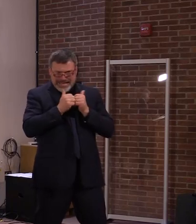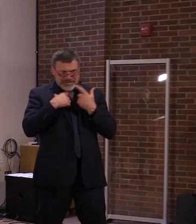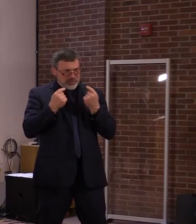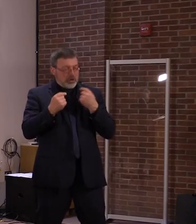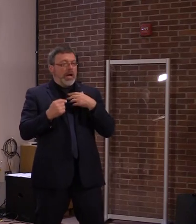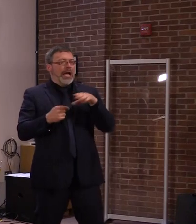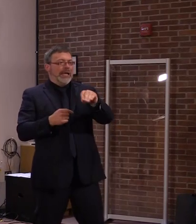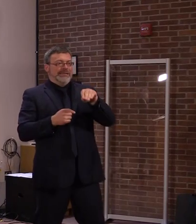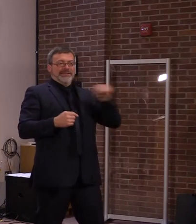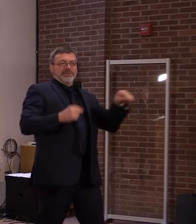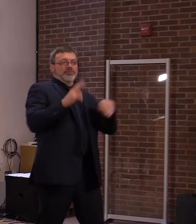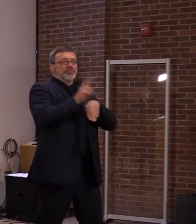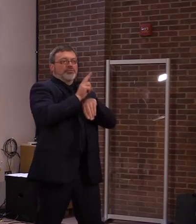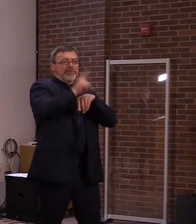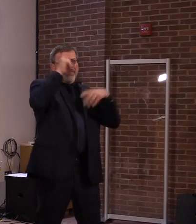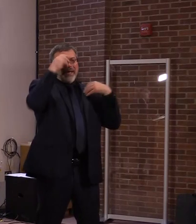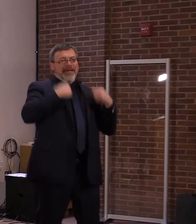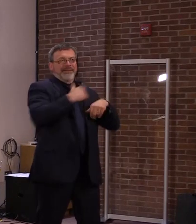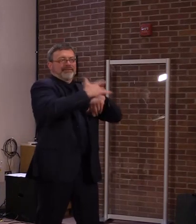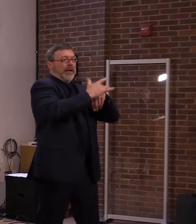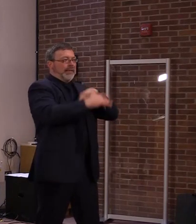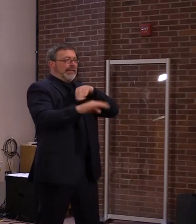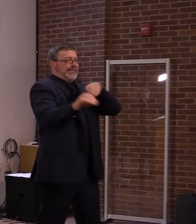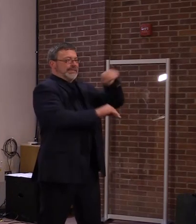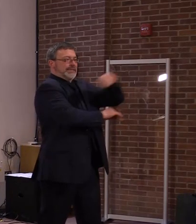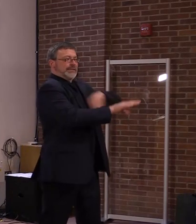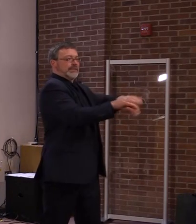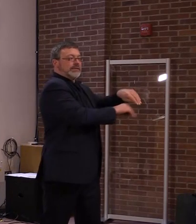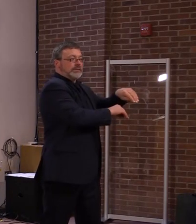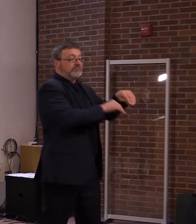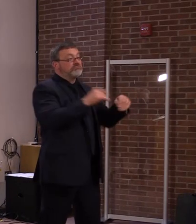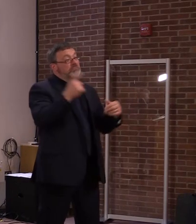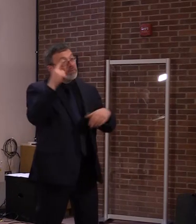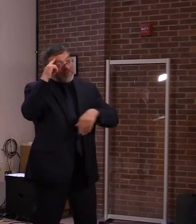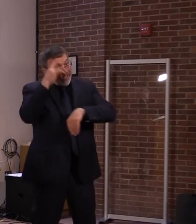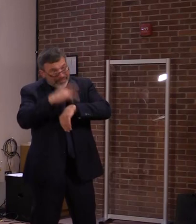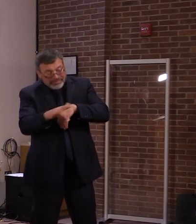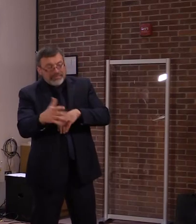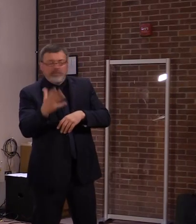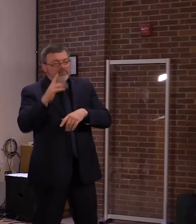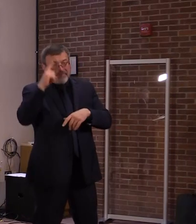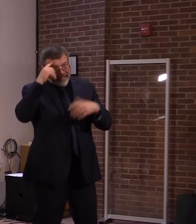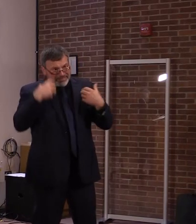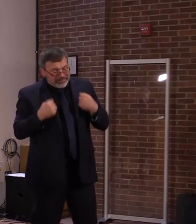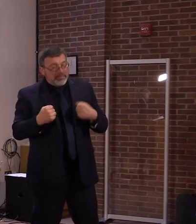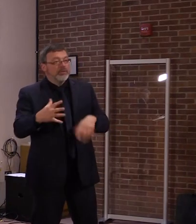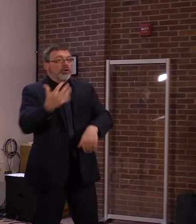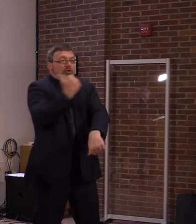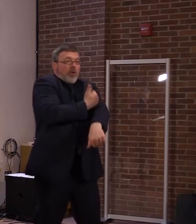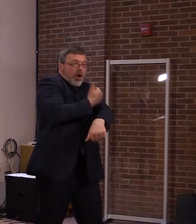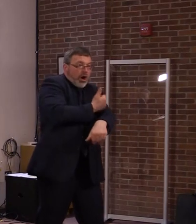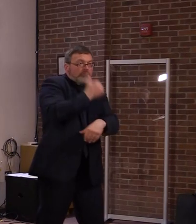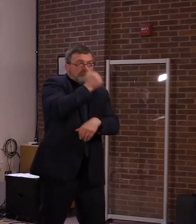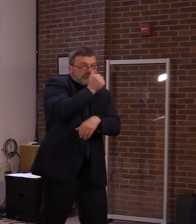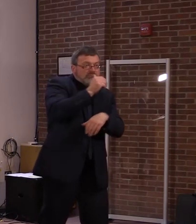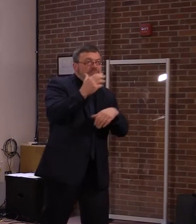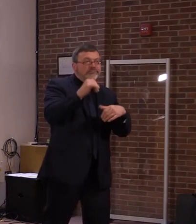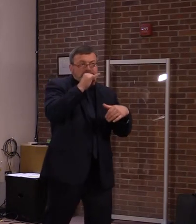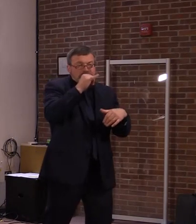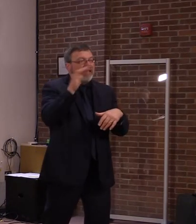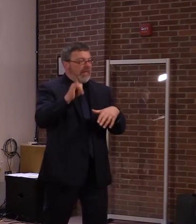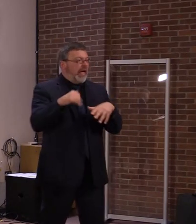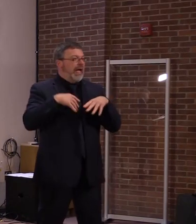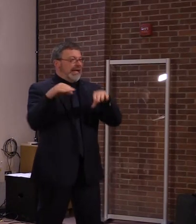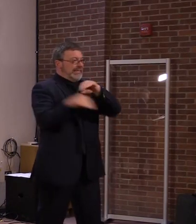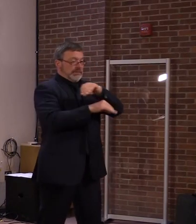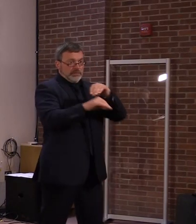as beds for those struggling with substance abuse. This is to alleviate the strain on our hospitals. Just to give you an